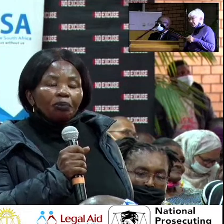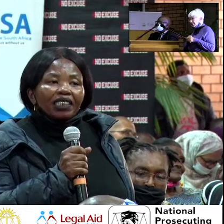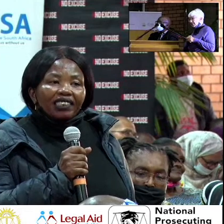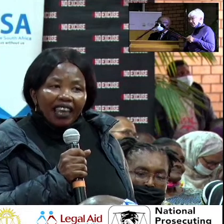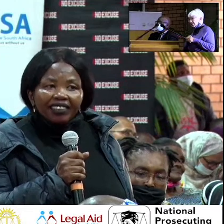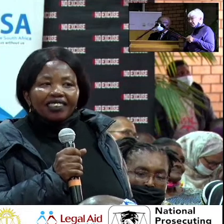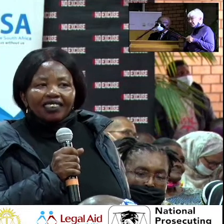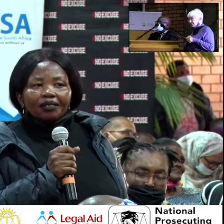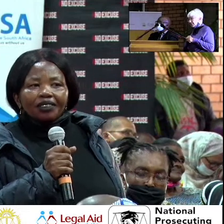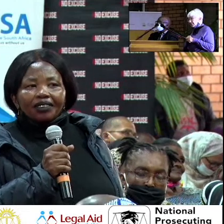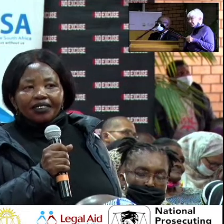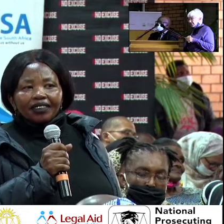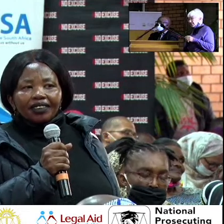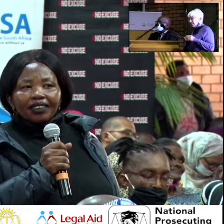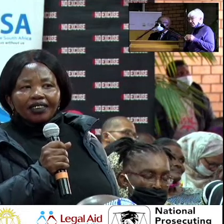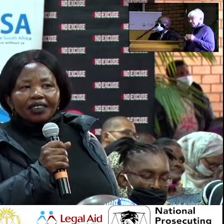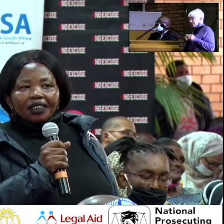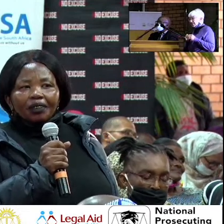shot dead.